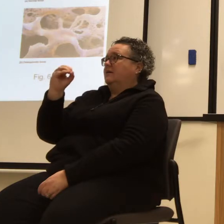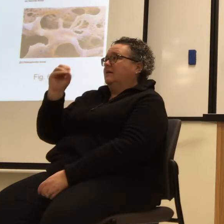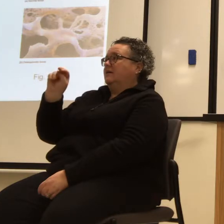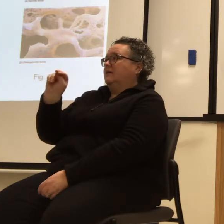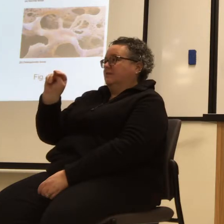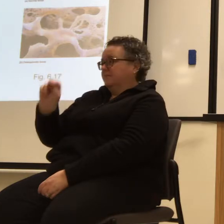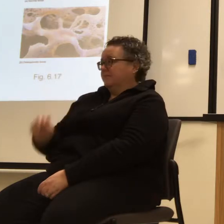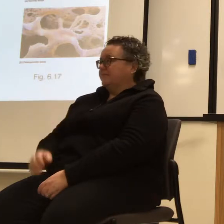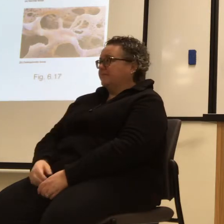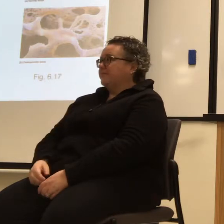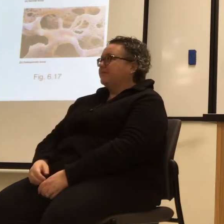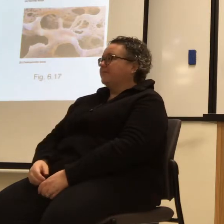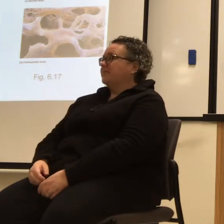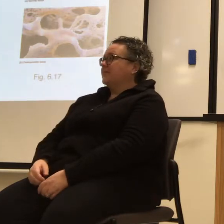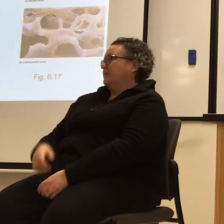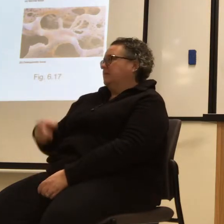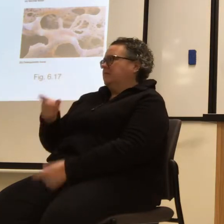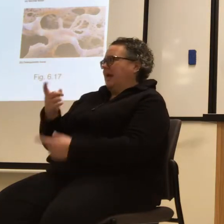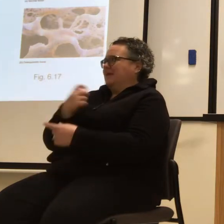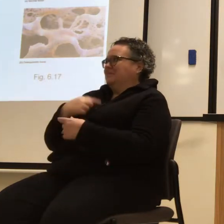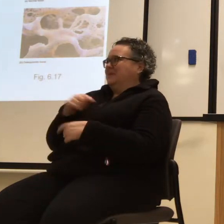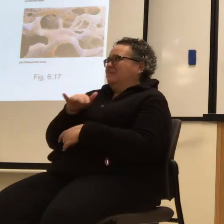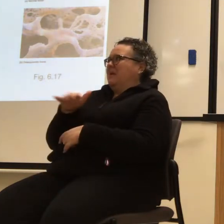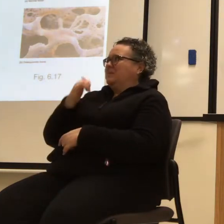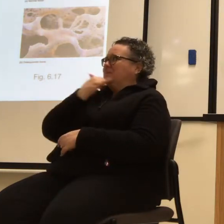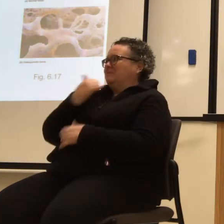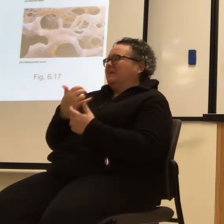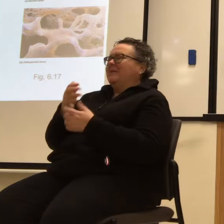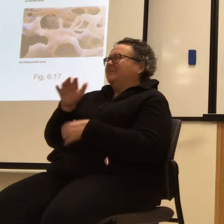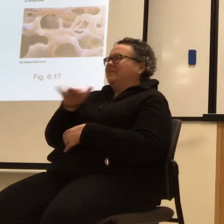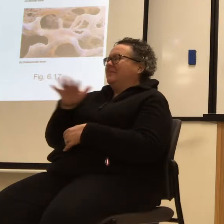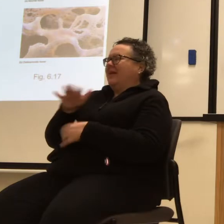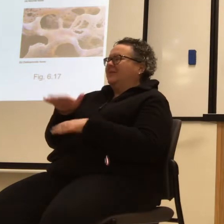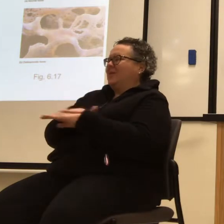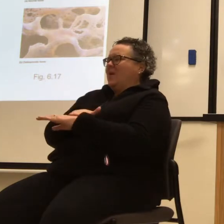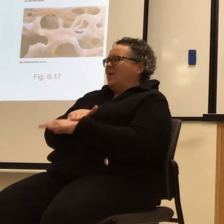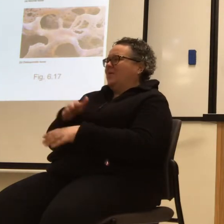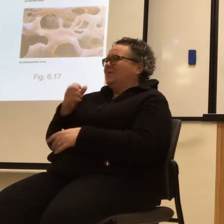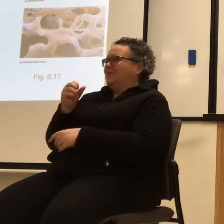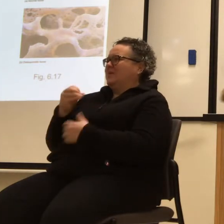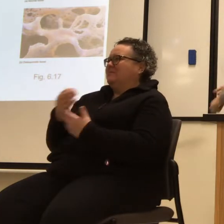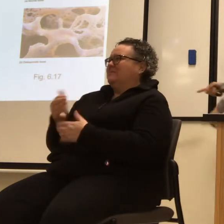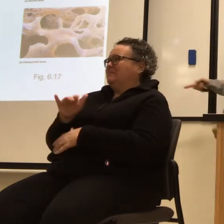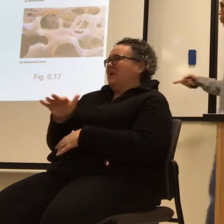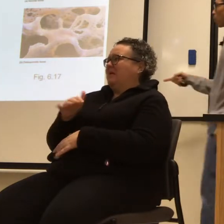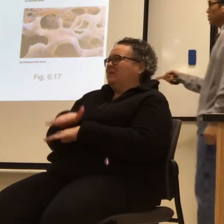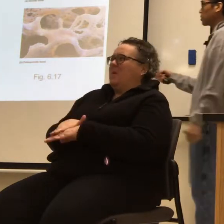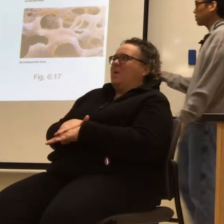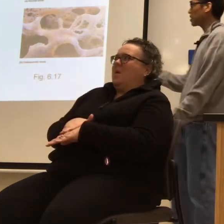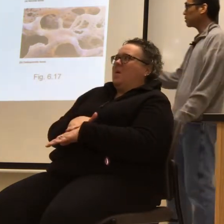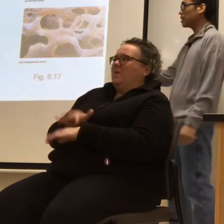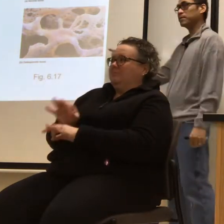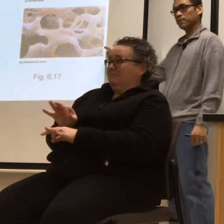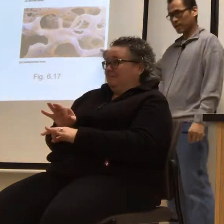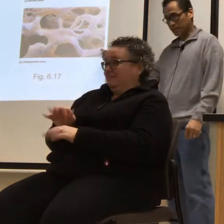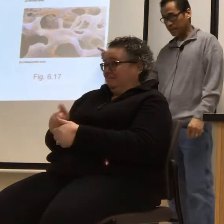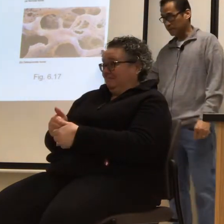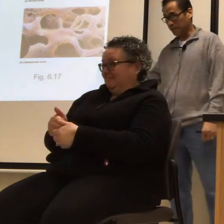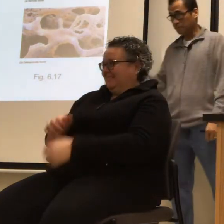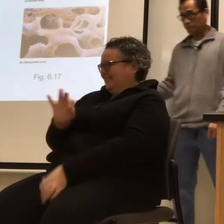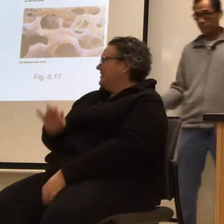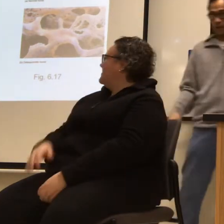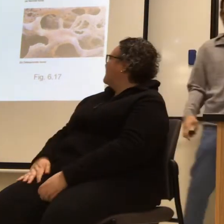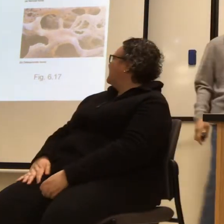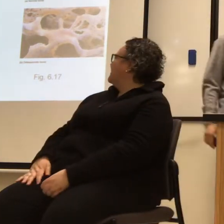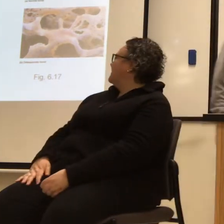Bottom. You're looking at trabecular bone in both pictures, but the trabecular bone of the bottom picture is weaker and more porous, less